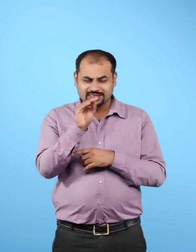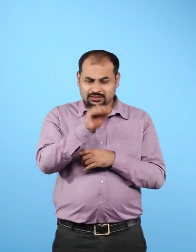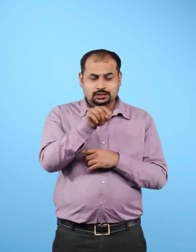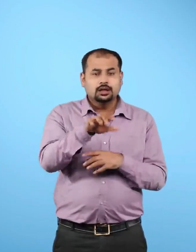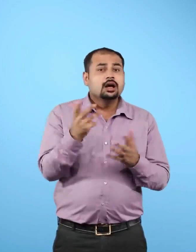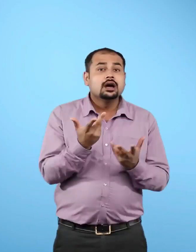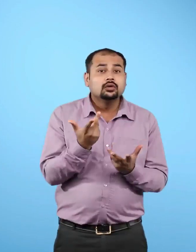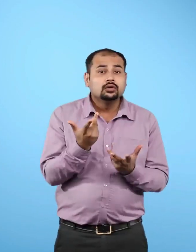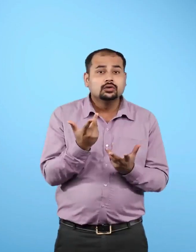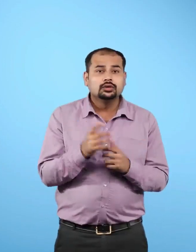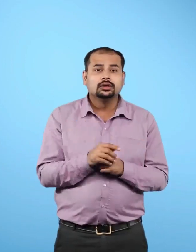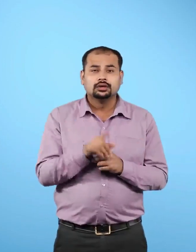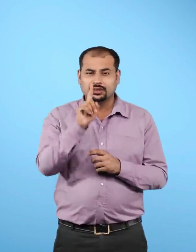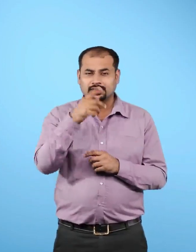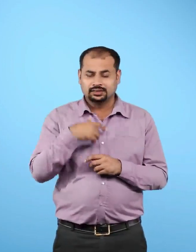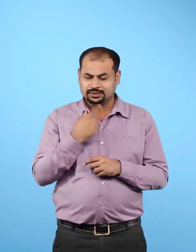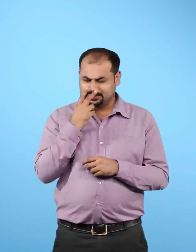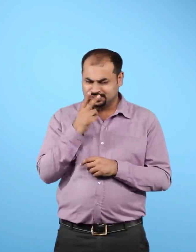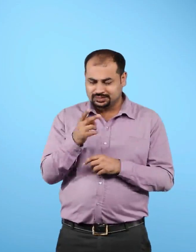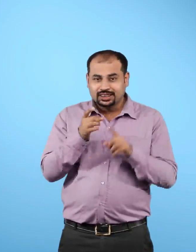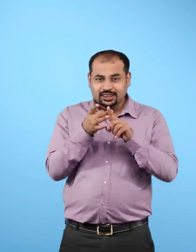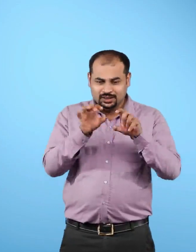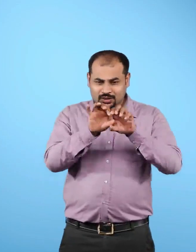Rods of length less than 1 centimeters,